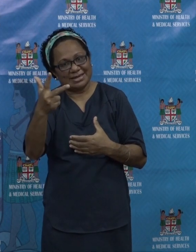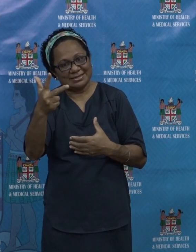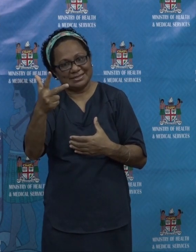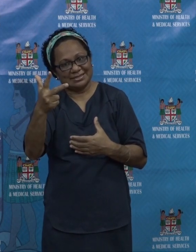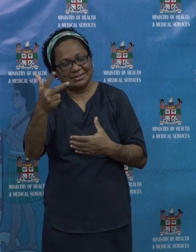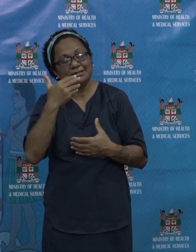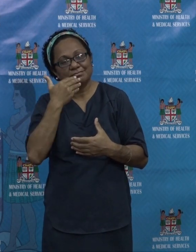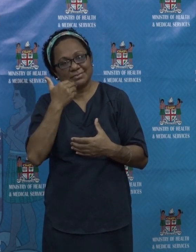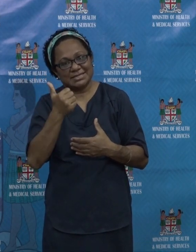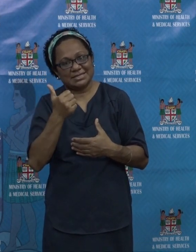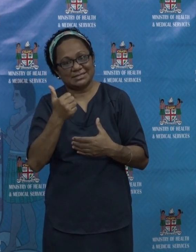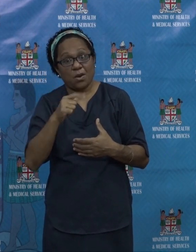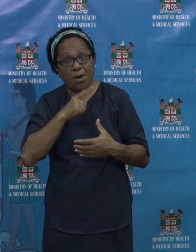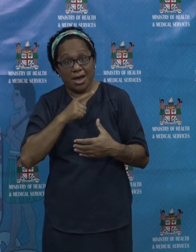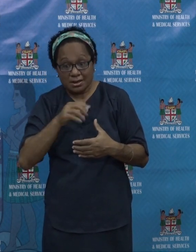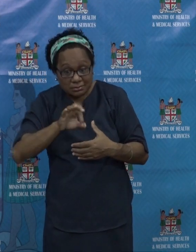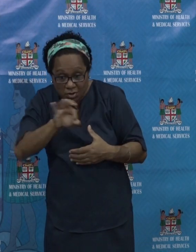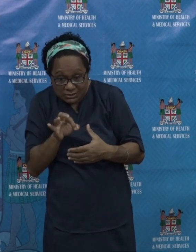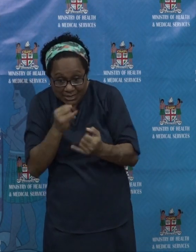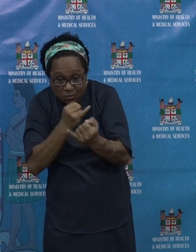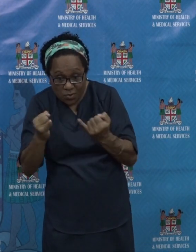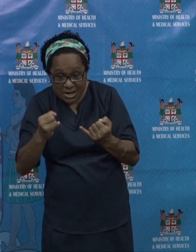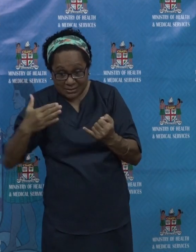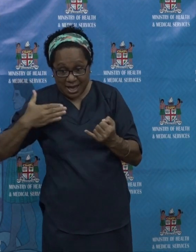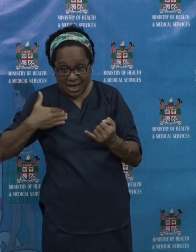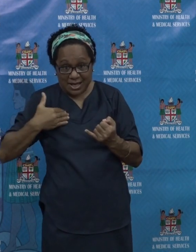loved ones are still stable.